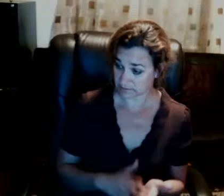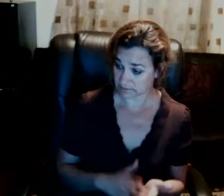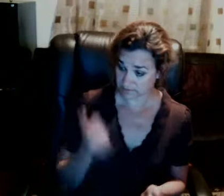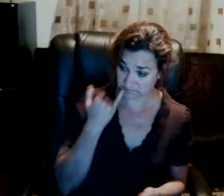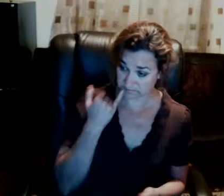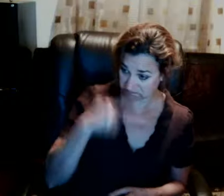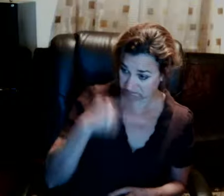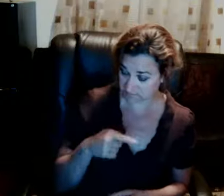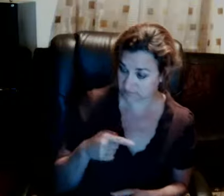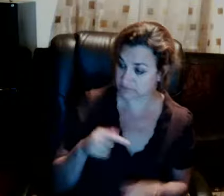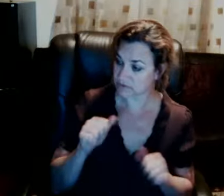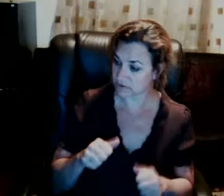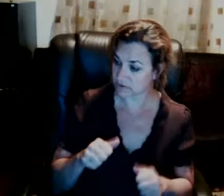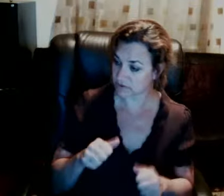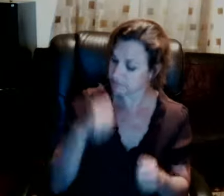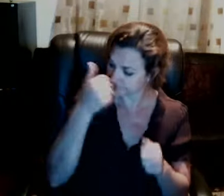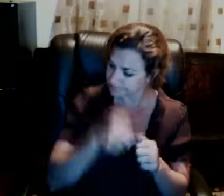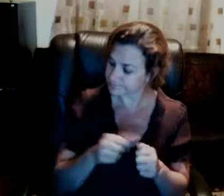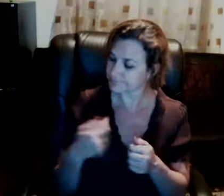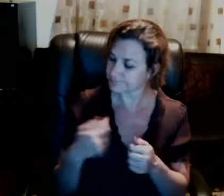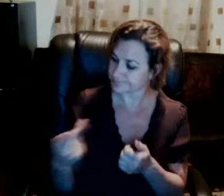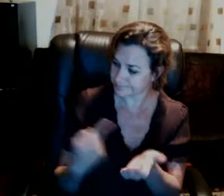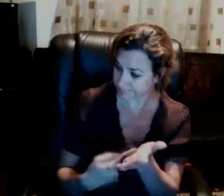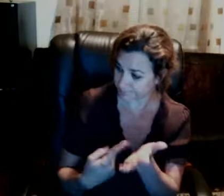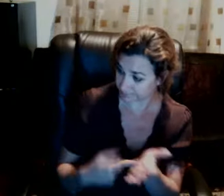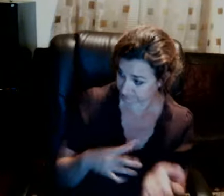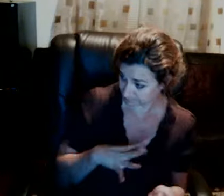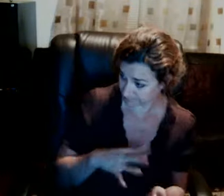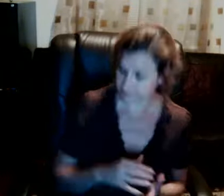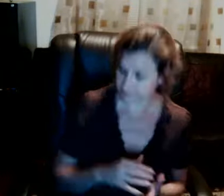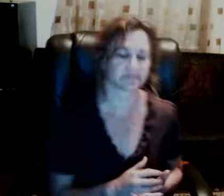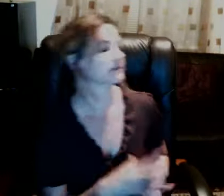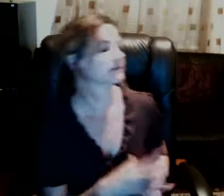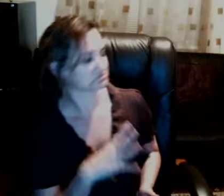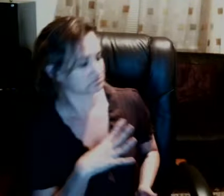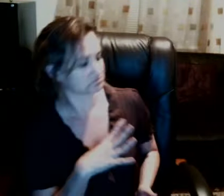of what we talk about. Would that be okay with you? Yes, that would be fine. You can have a copy to take away afterwards.